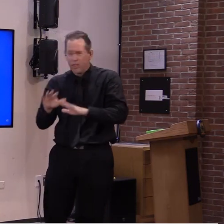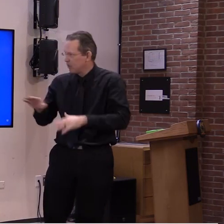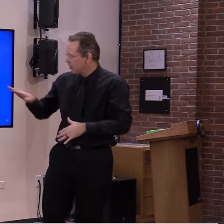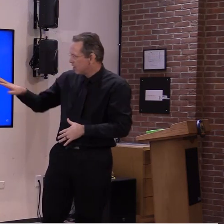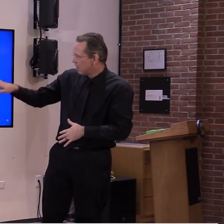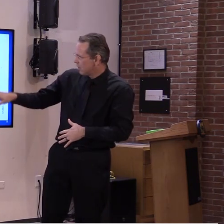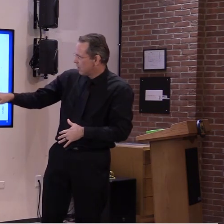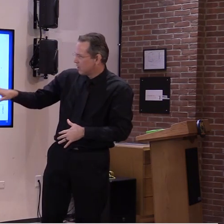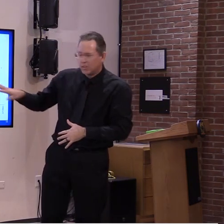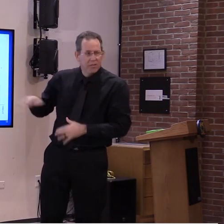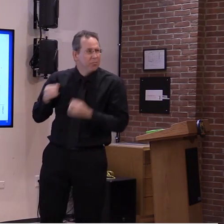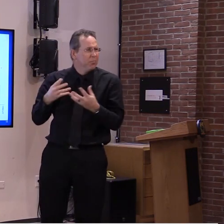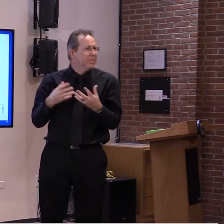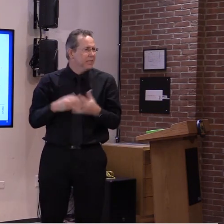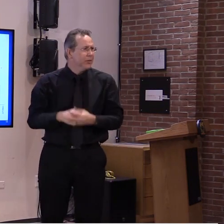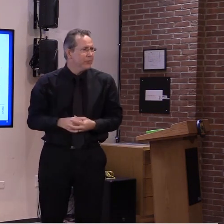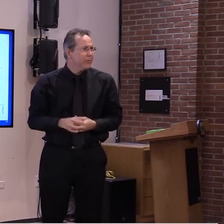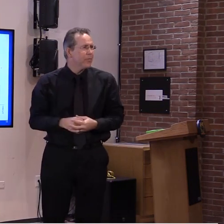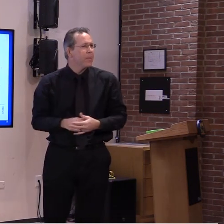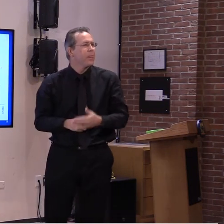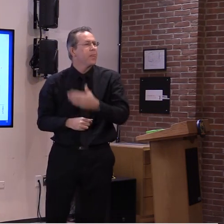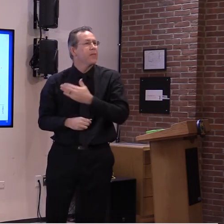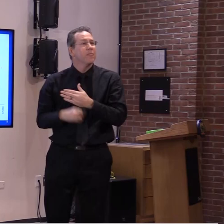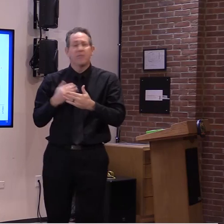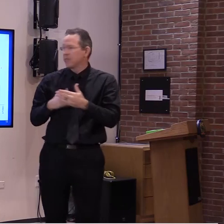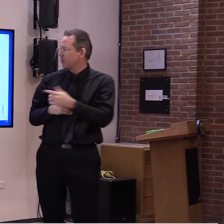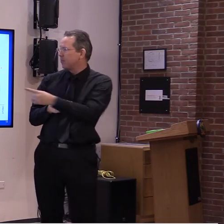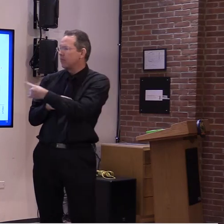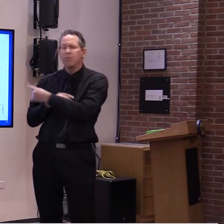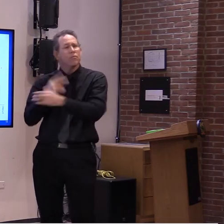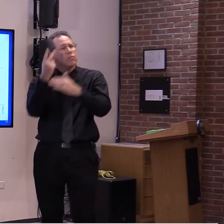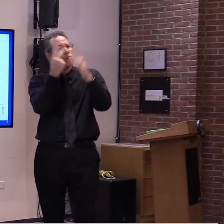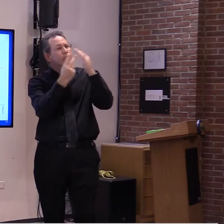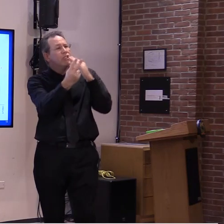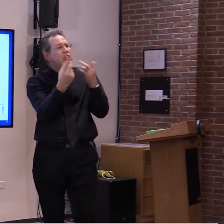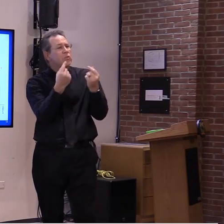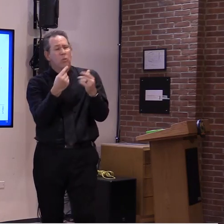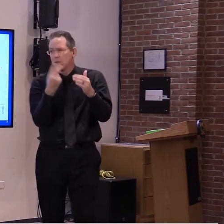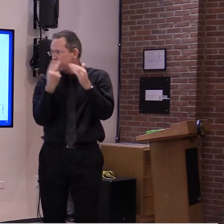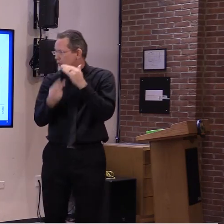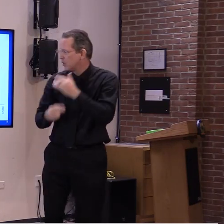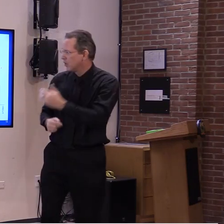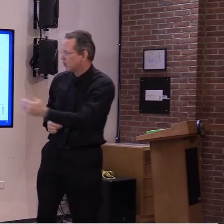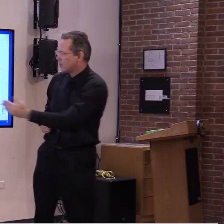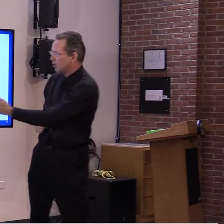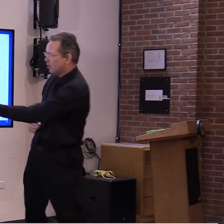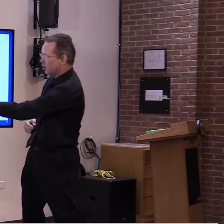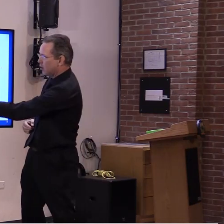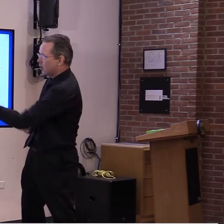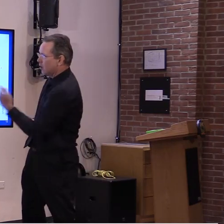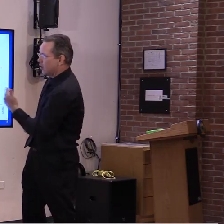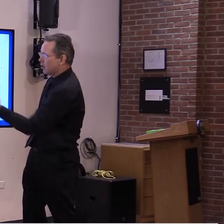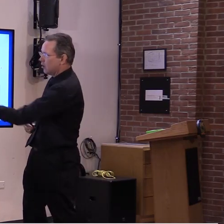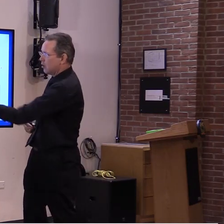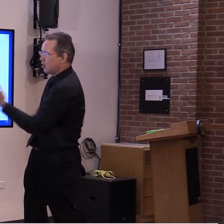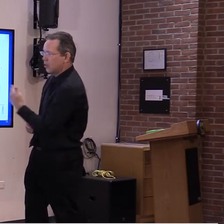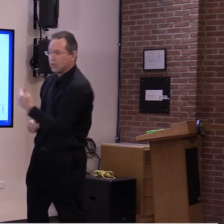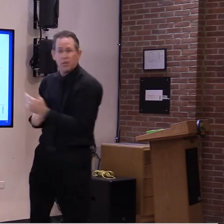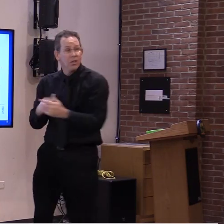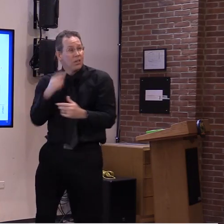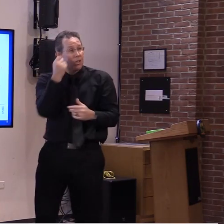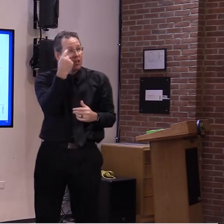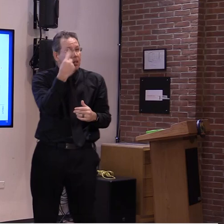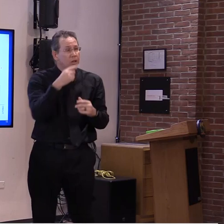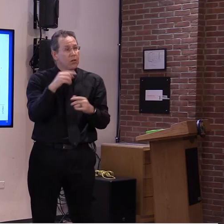weeks. Turning to our Vermont forecast, due to the uncertainty that we have discussed, this week we're not